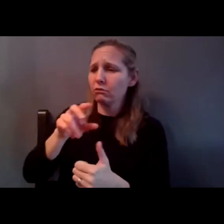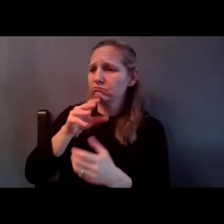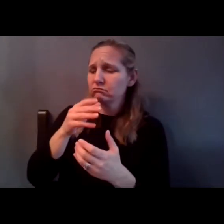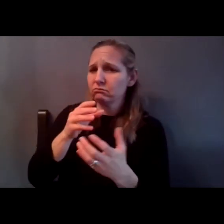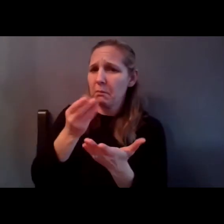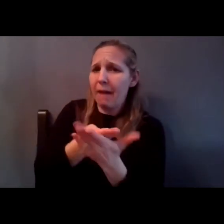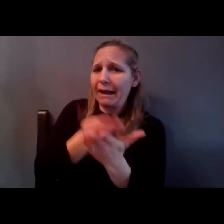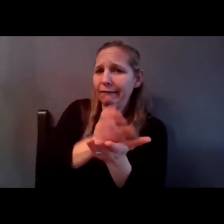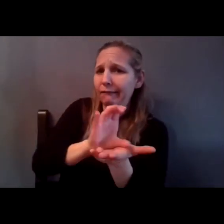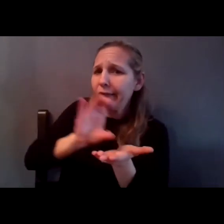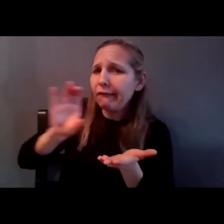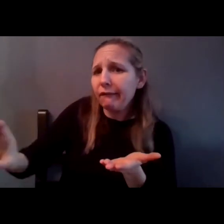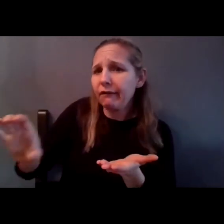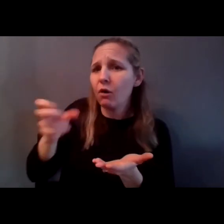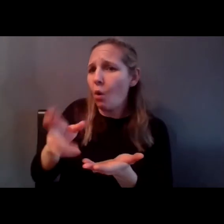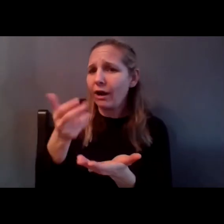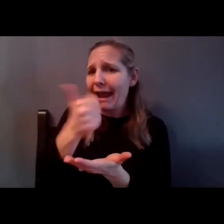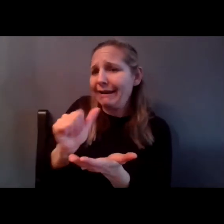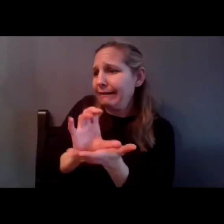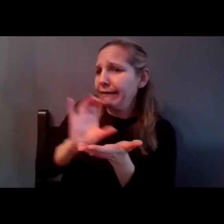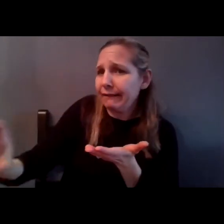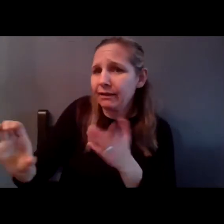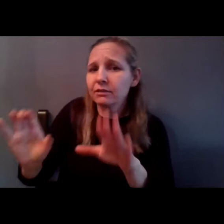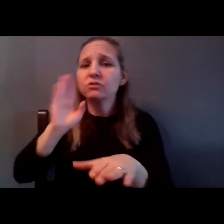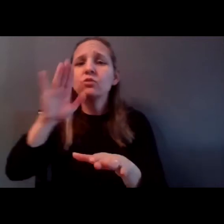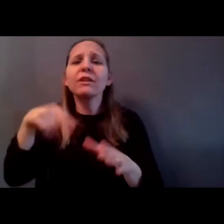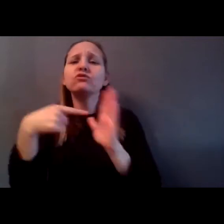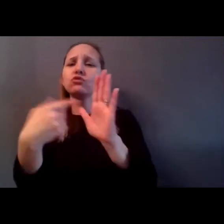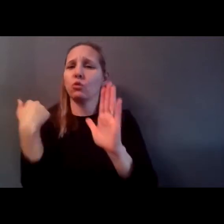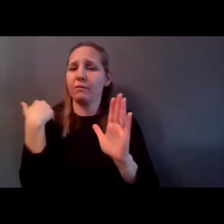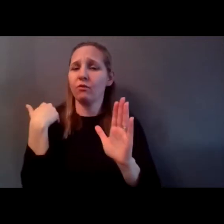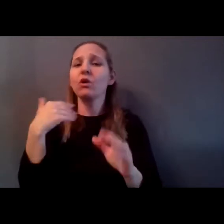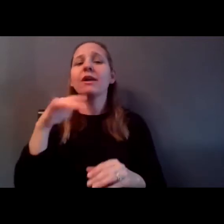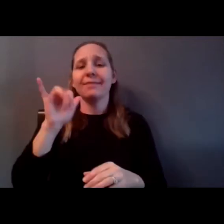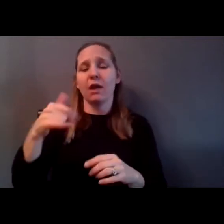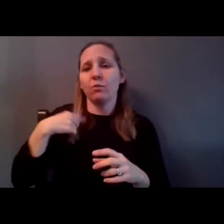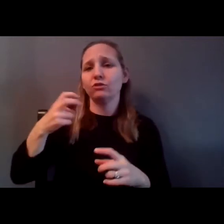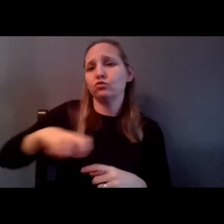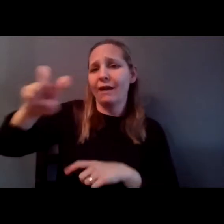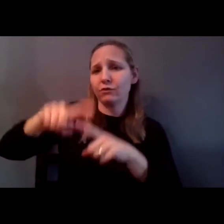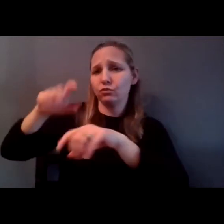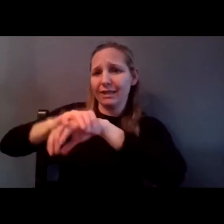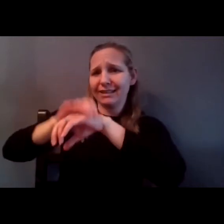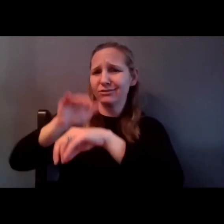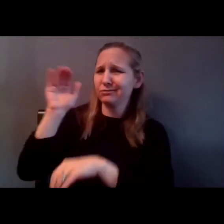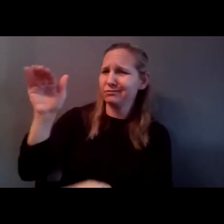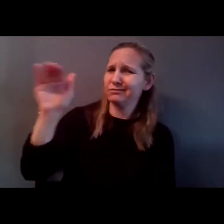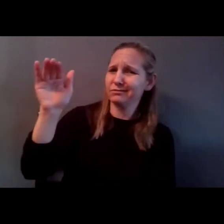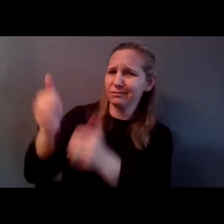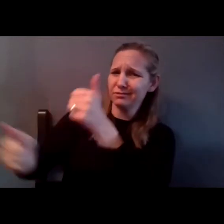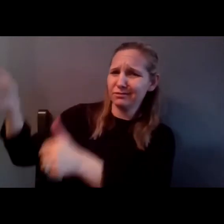earlier showed our chief's delegation in 1906 when we traveled to England to implore the Crown to seek honor in the